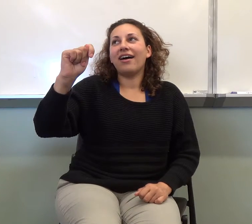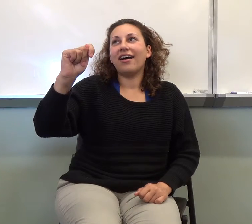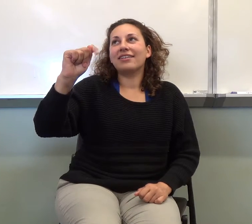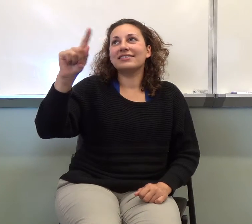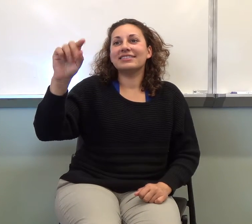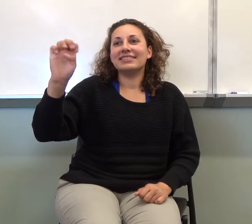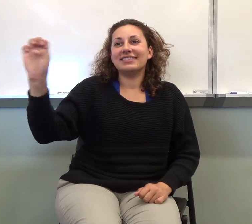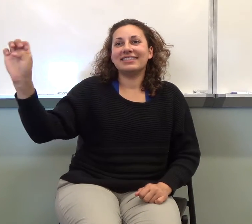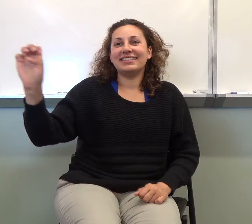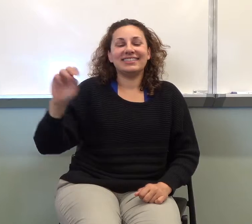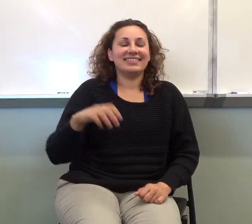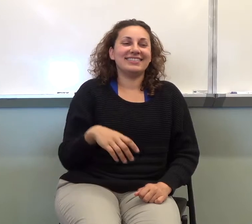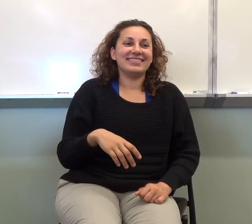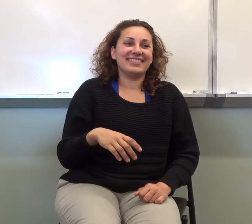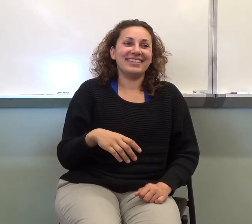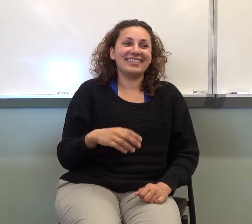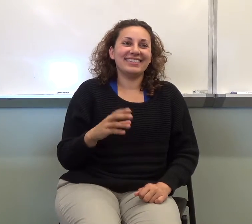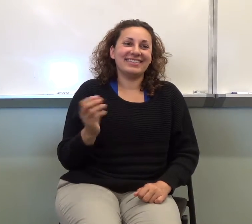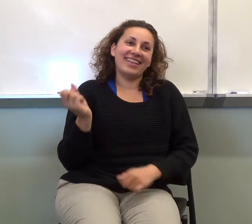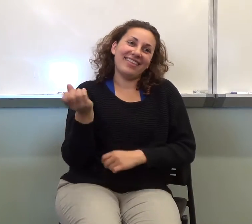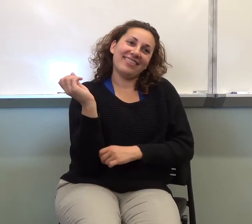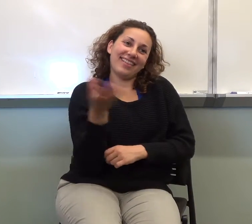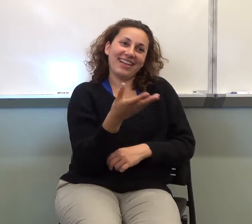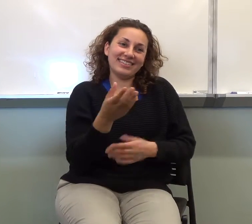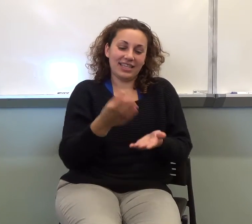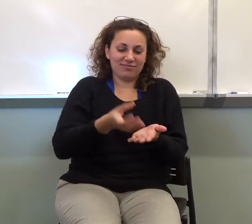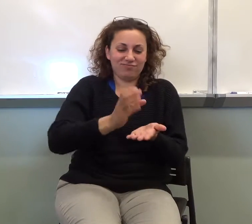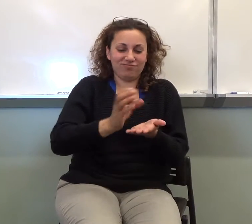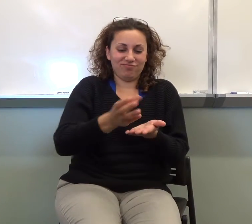and it's a fraction. The number